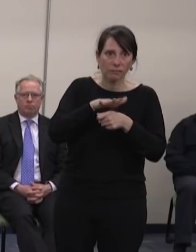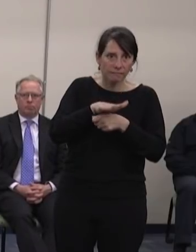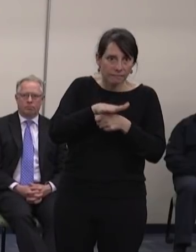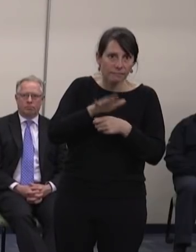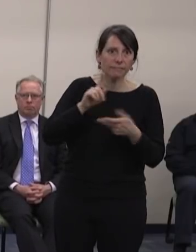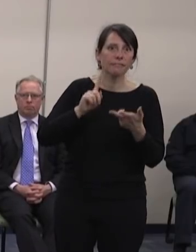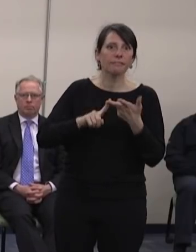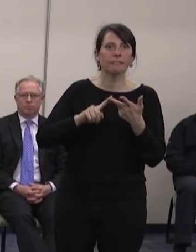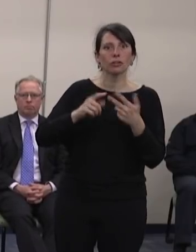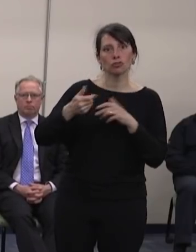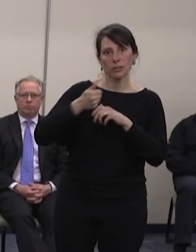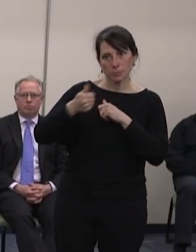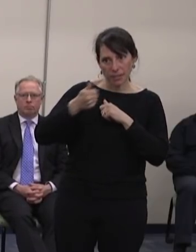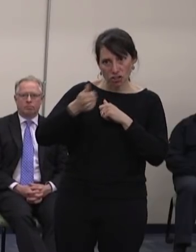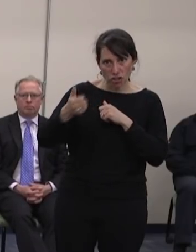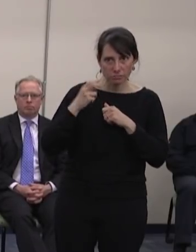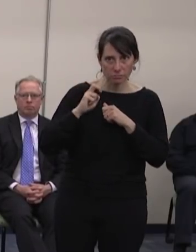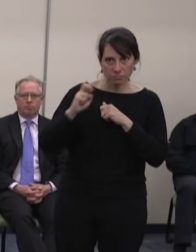childcare,